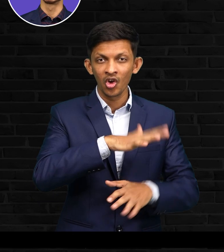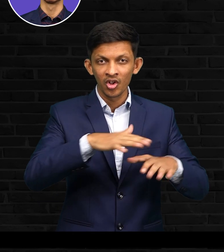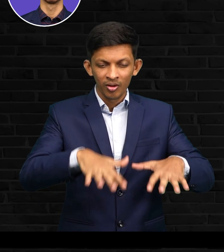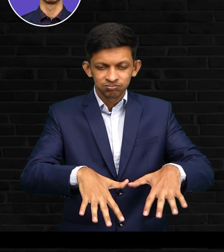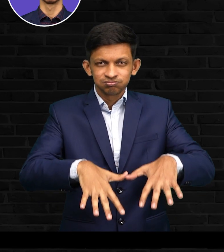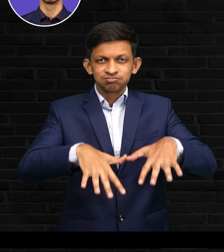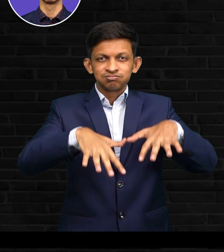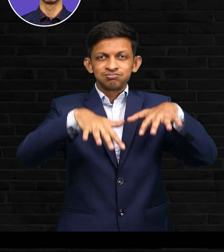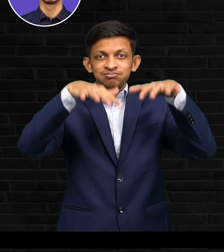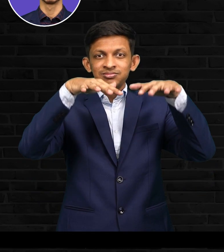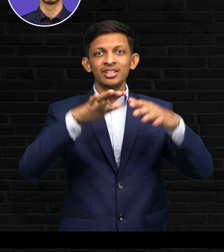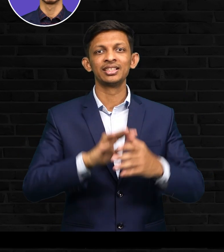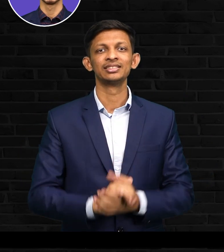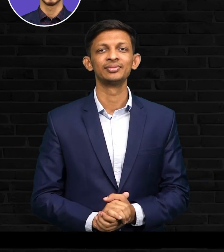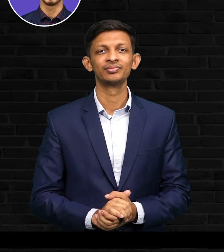floods,